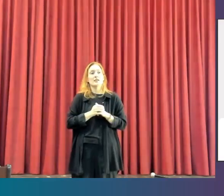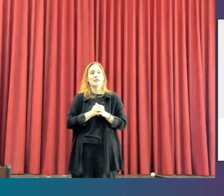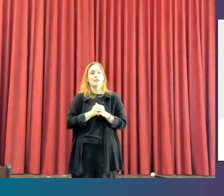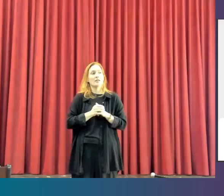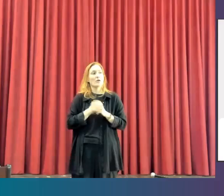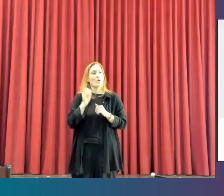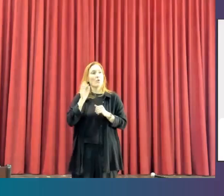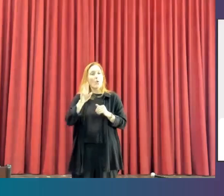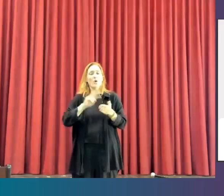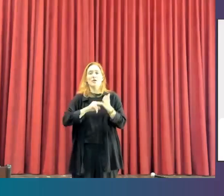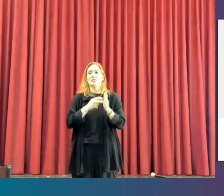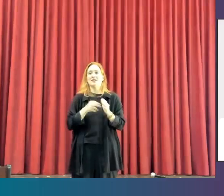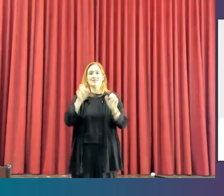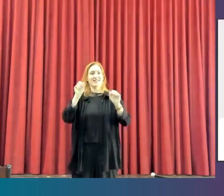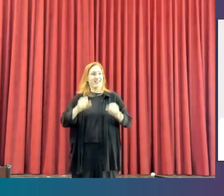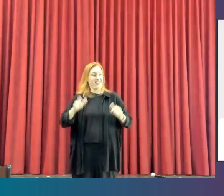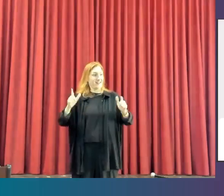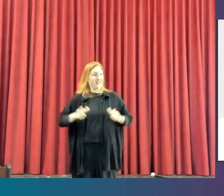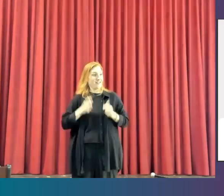all?